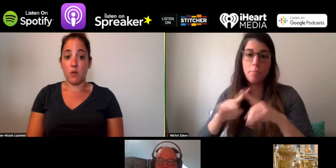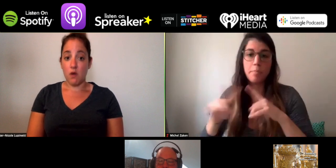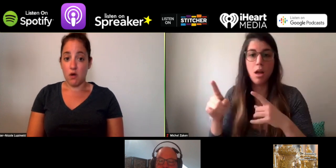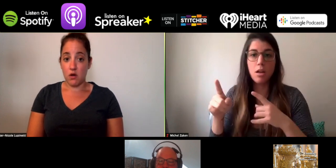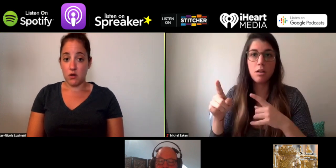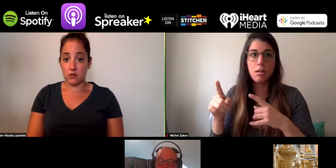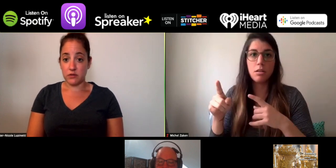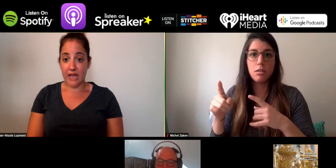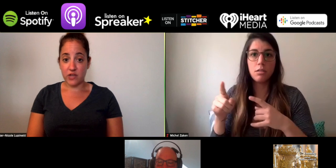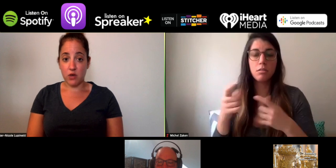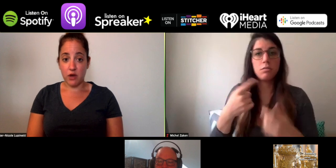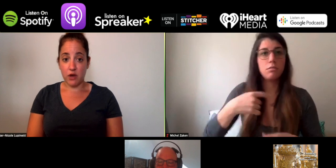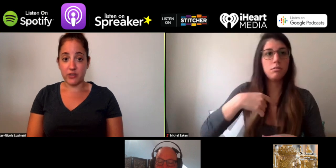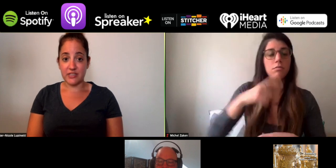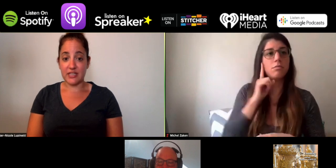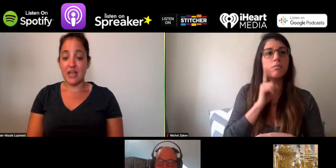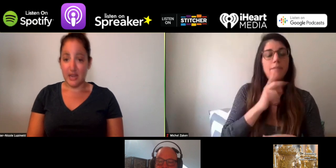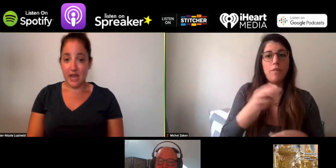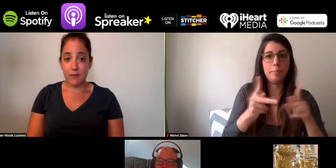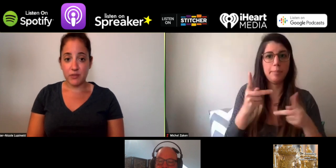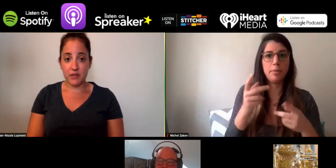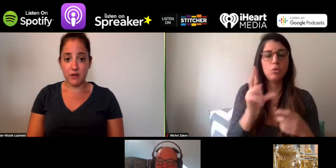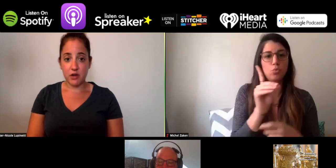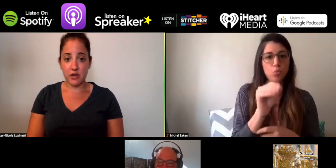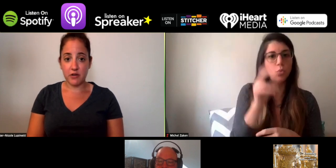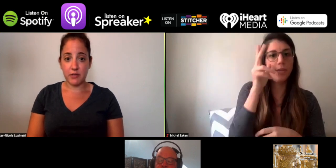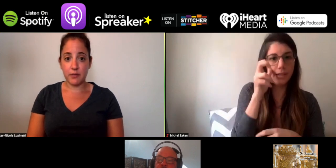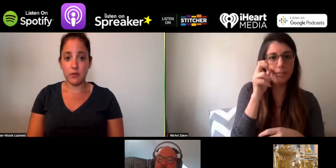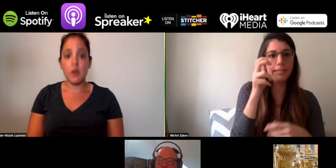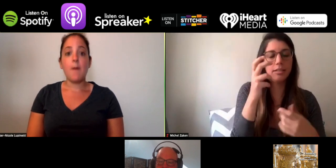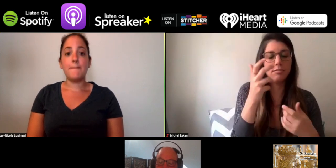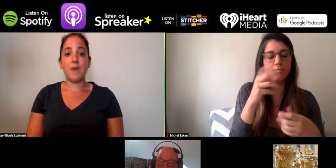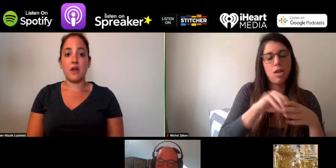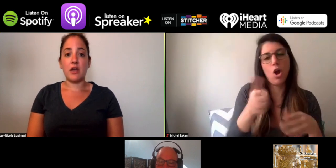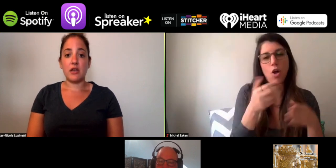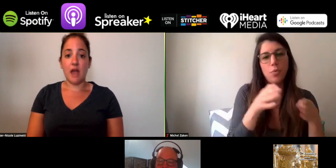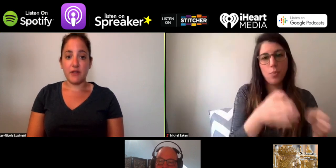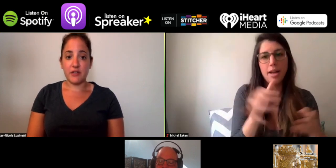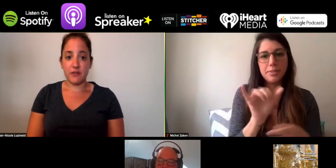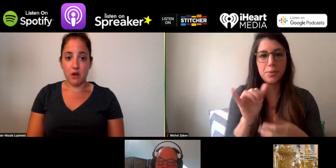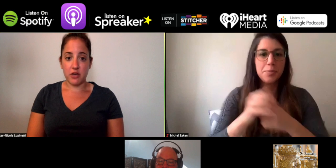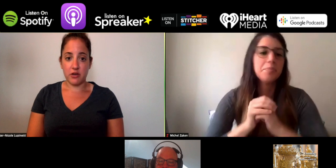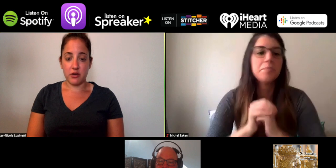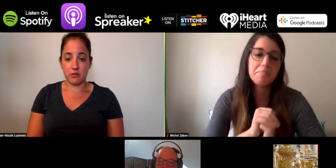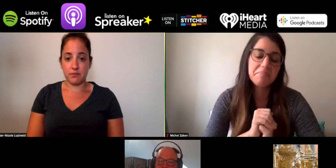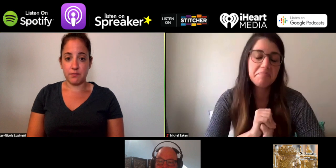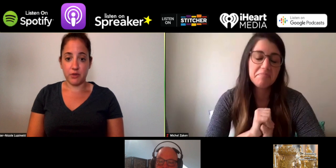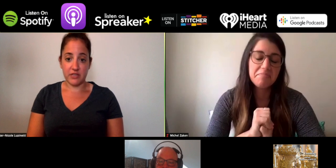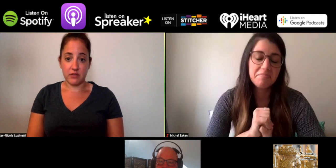So actual auditory listening can happen with deaf and hard of hearing people, but every deaf and hard of